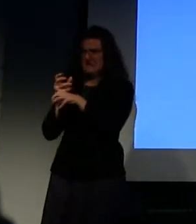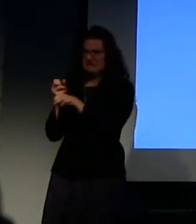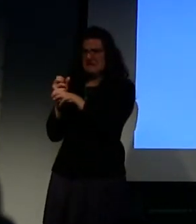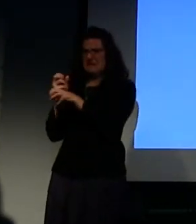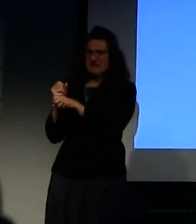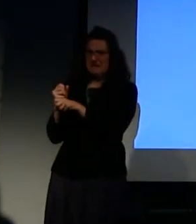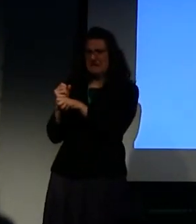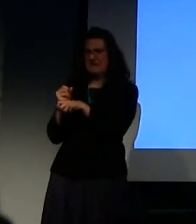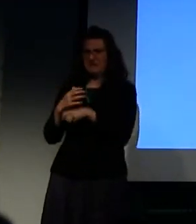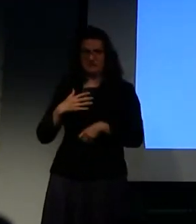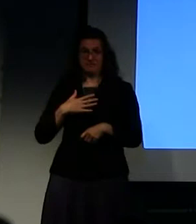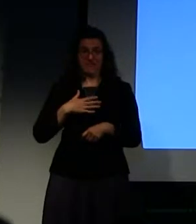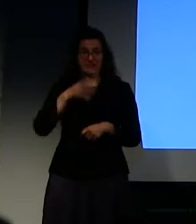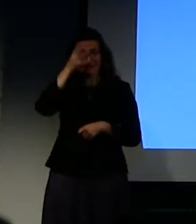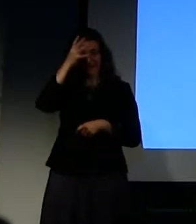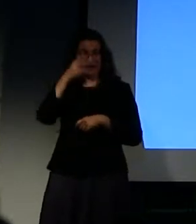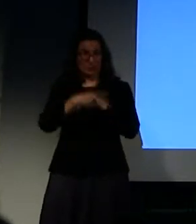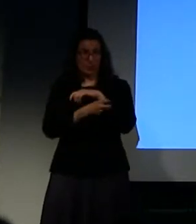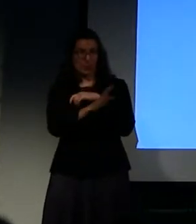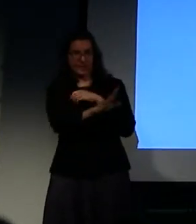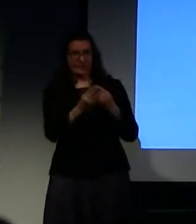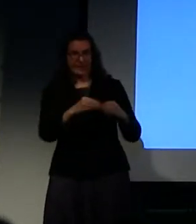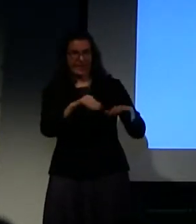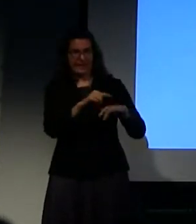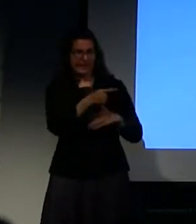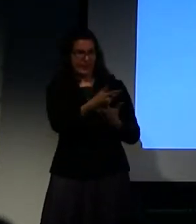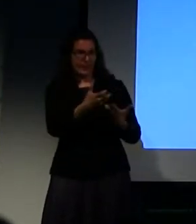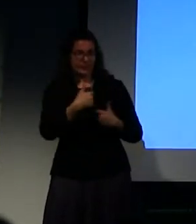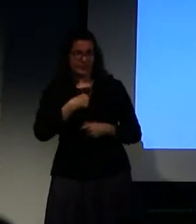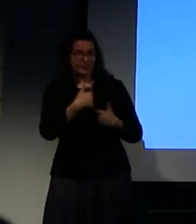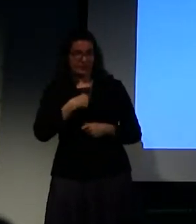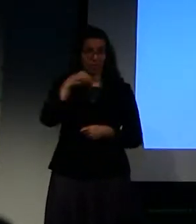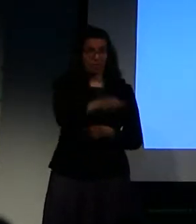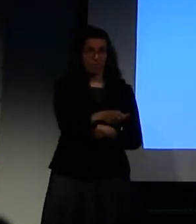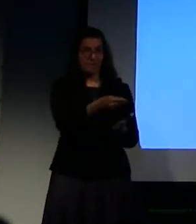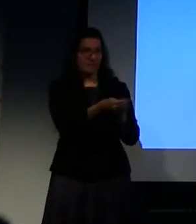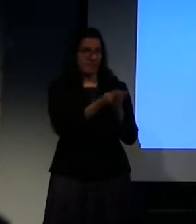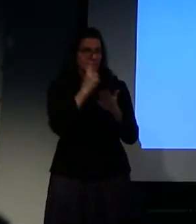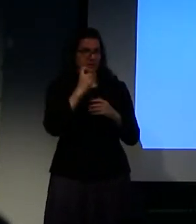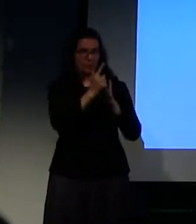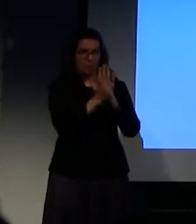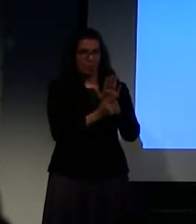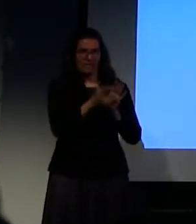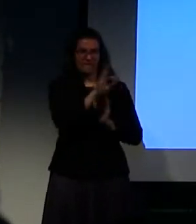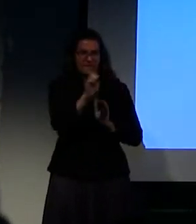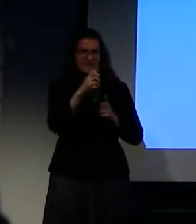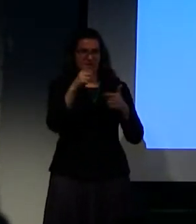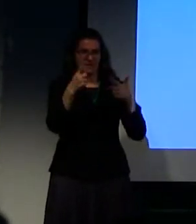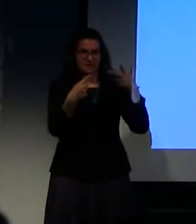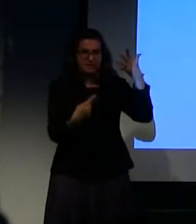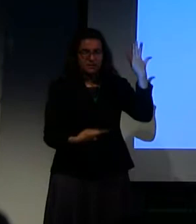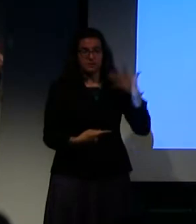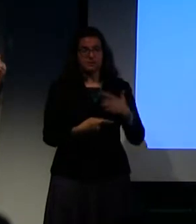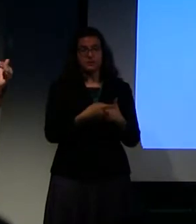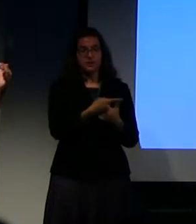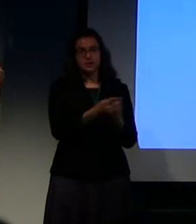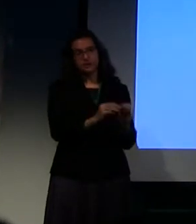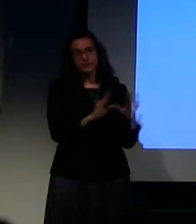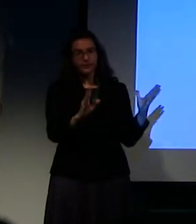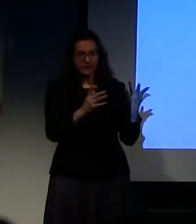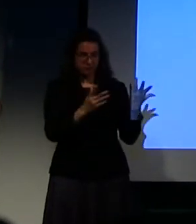and he wants me to pay him money because the lawyer's fees and all these things. And he was clearly in a